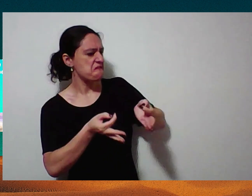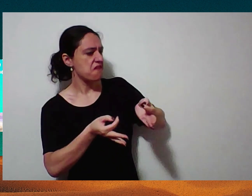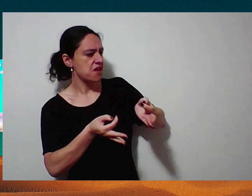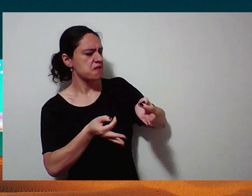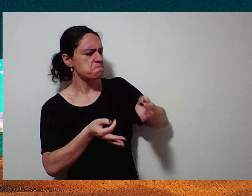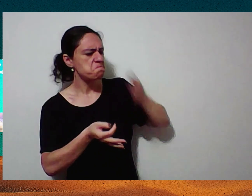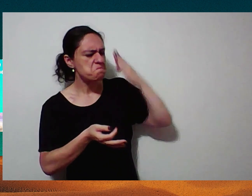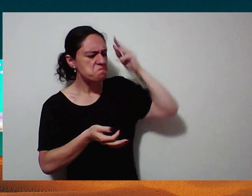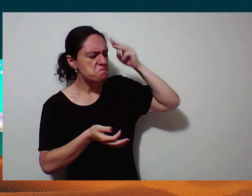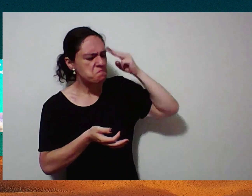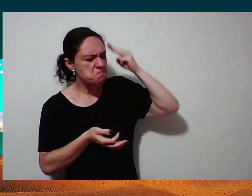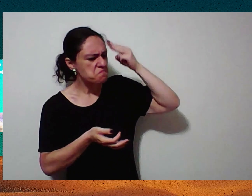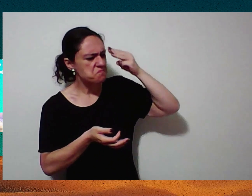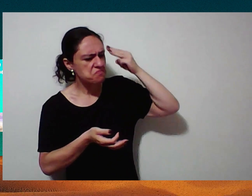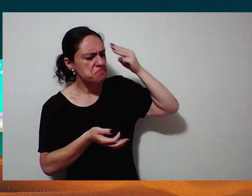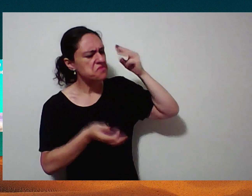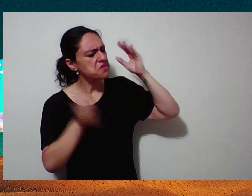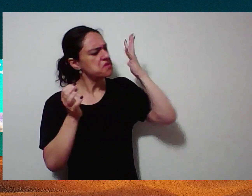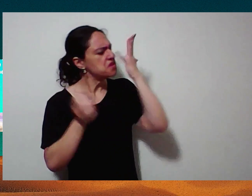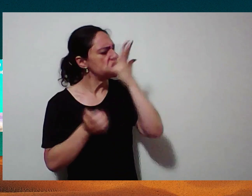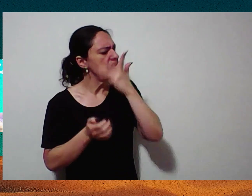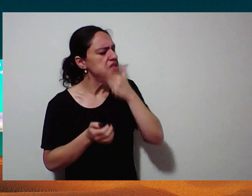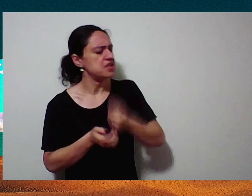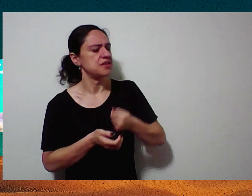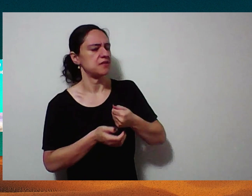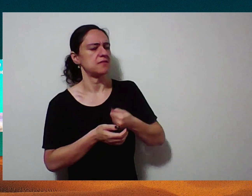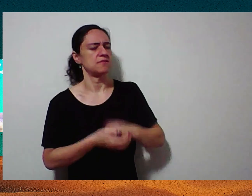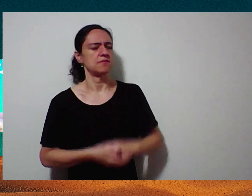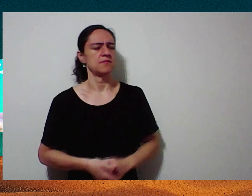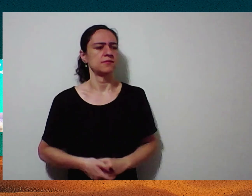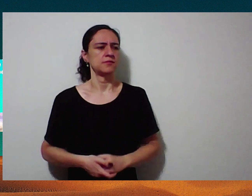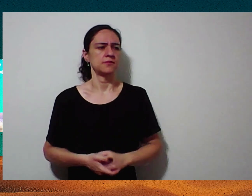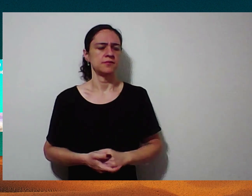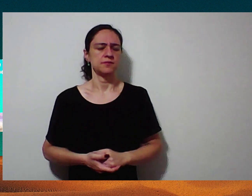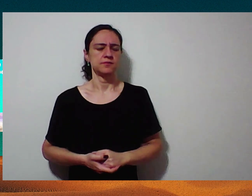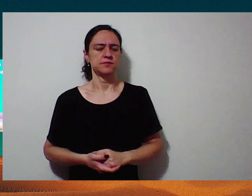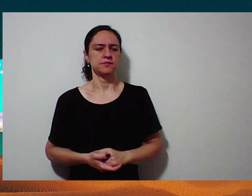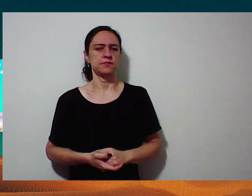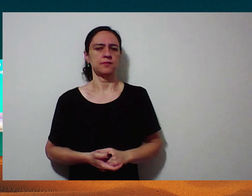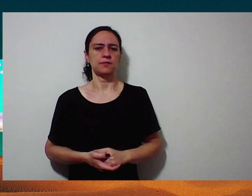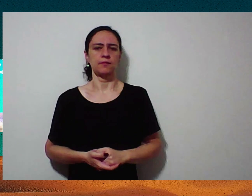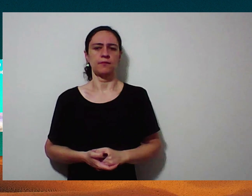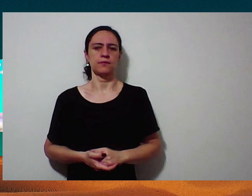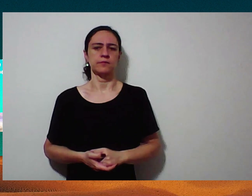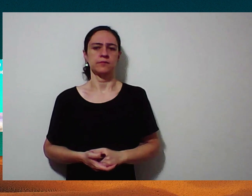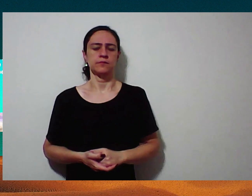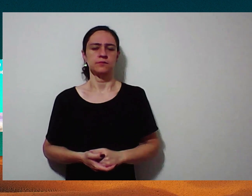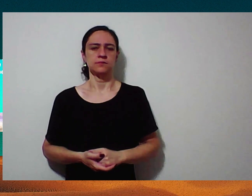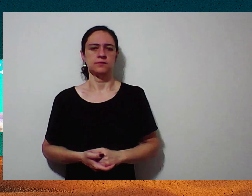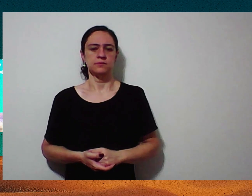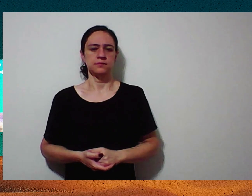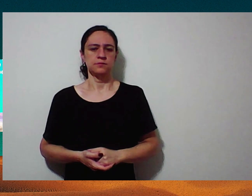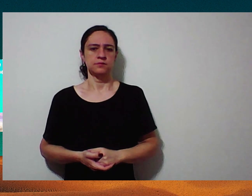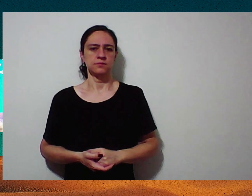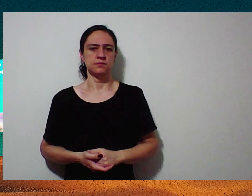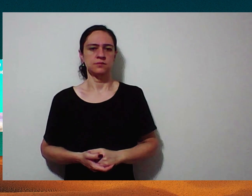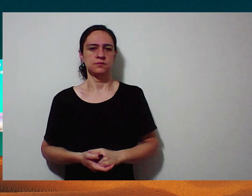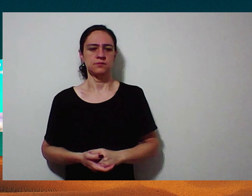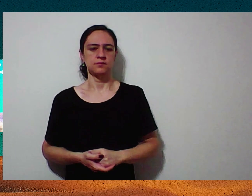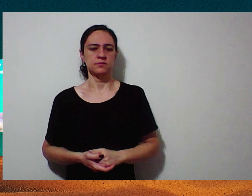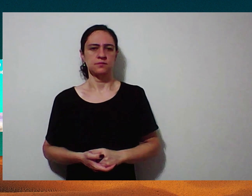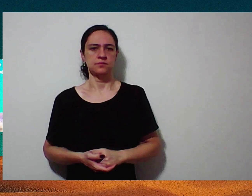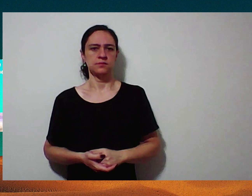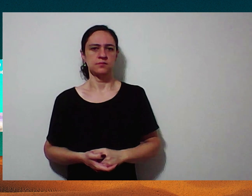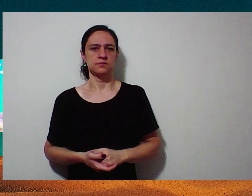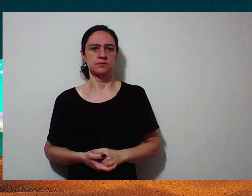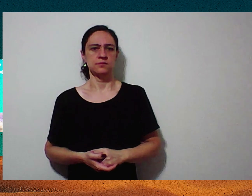e formosura. Son of man, take up a lamentation for the king of Tyre, and say to him, thus says the Lord God,